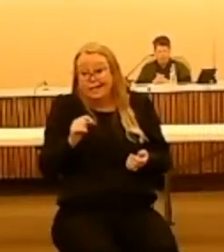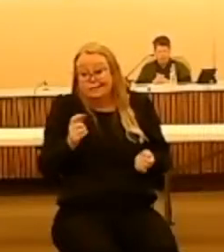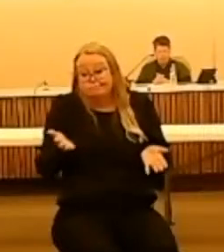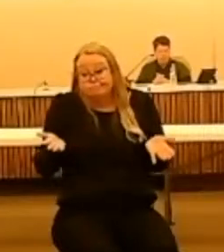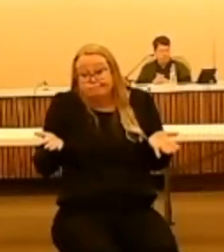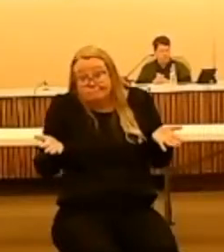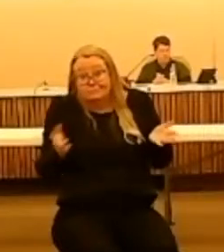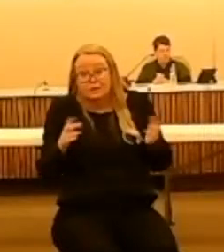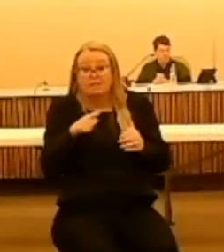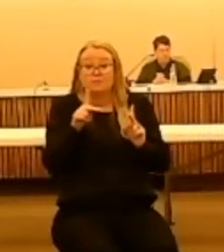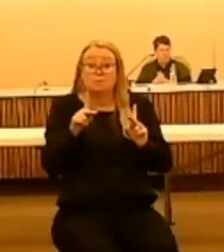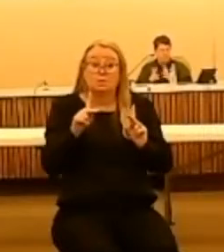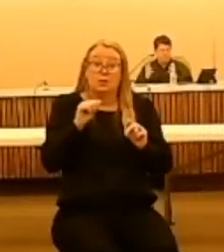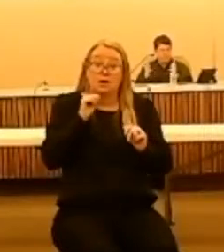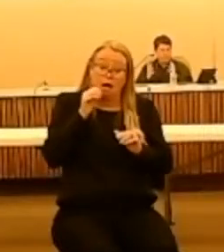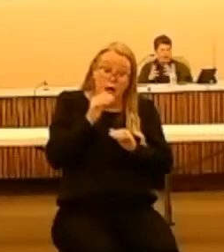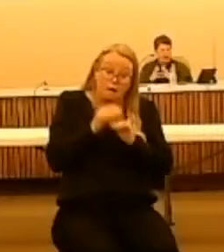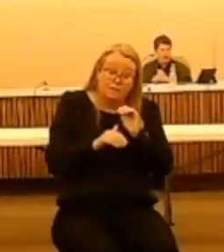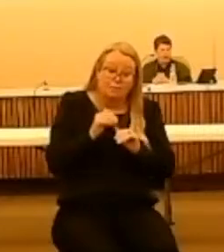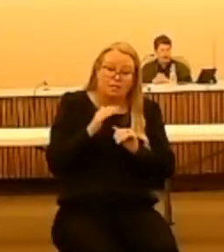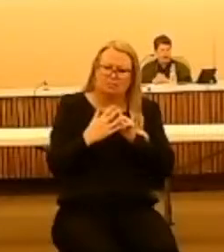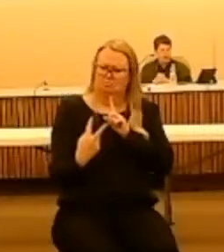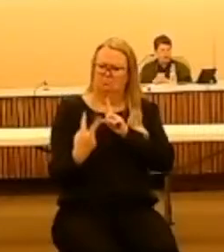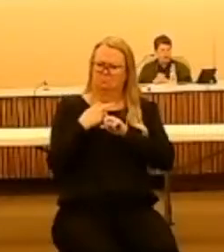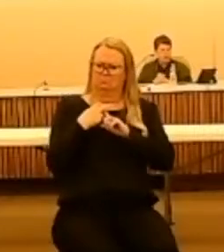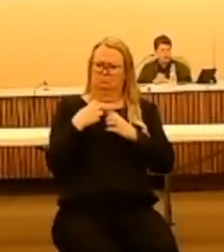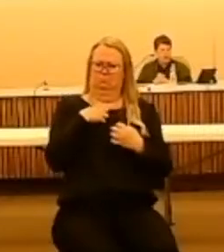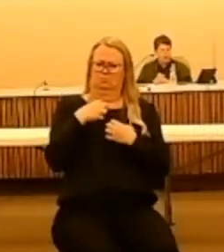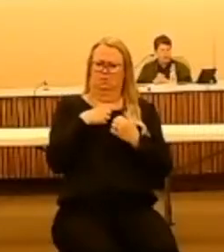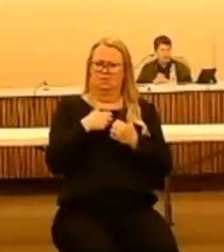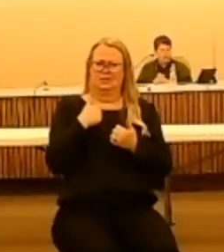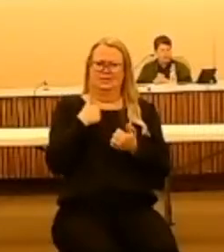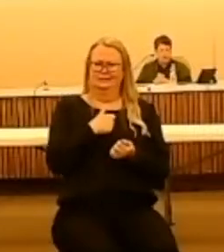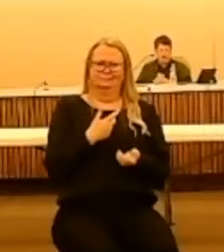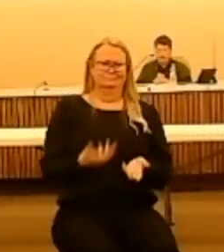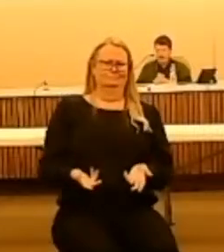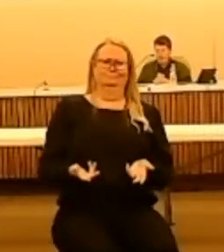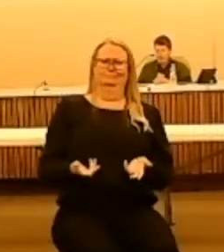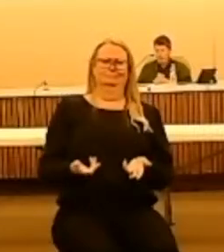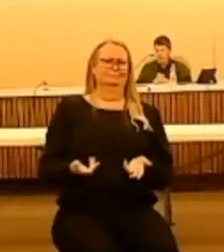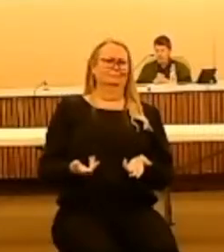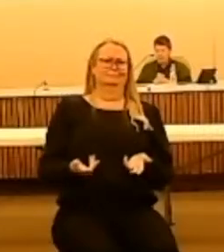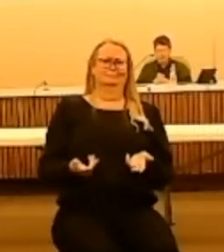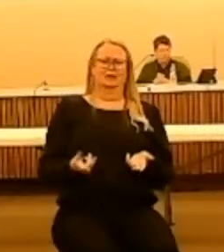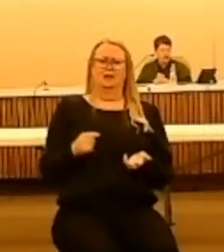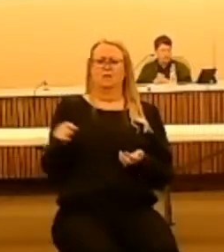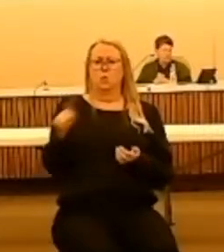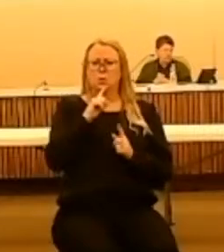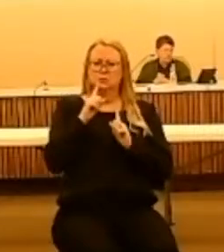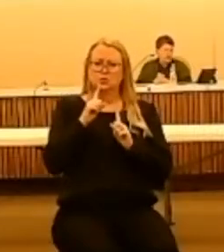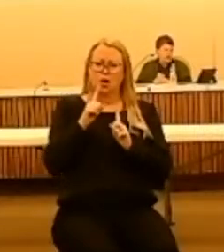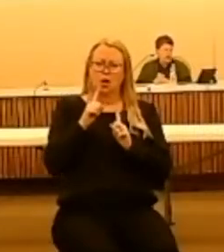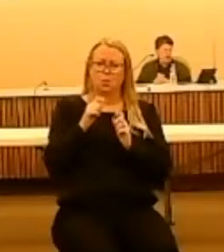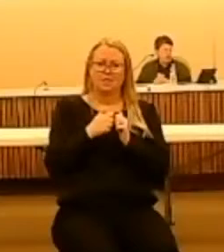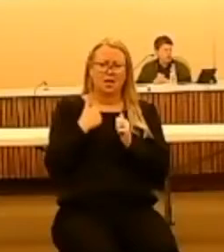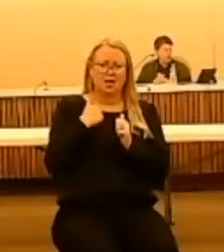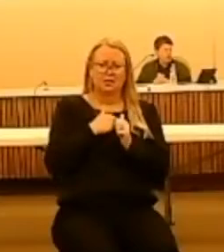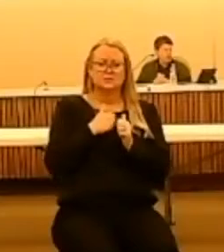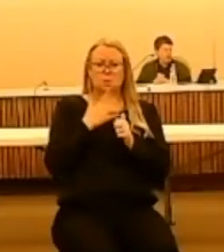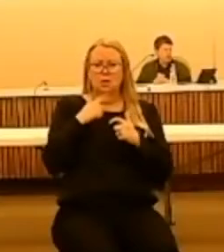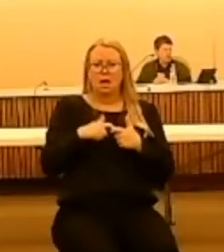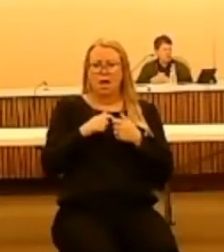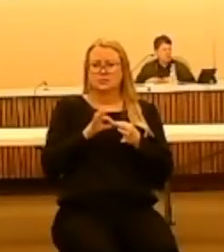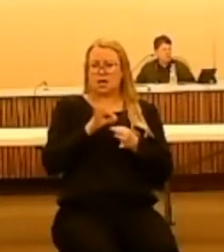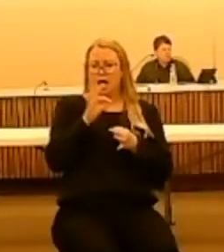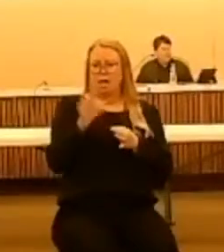and you want to look at additional stuff between now and next meeting, we can table it. But